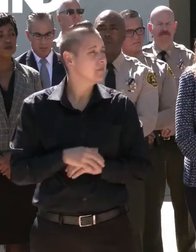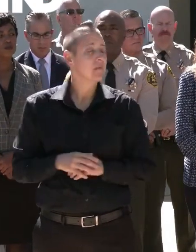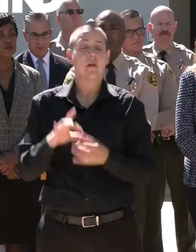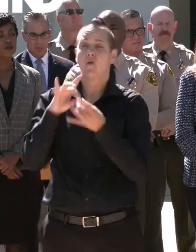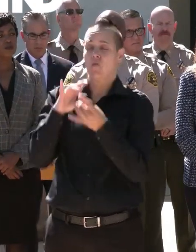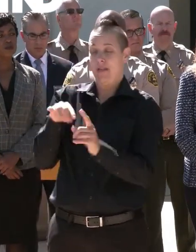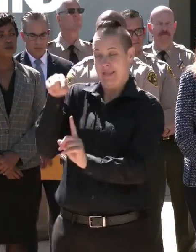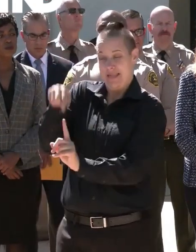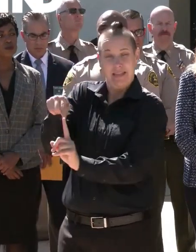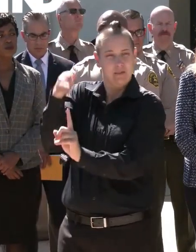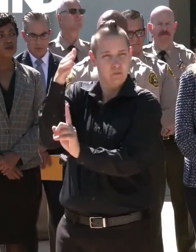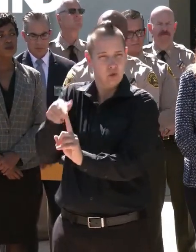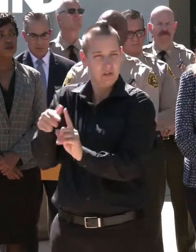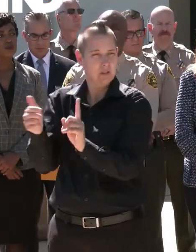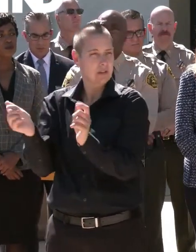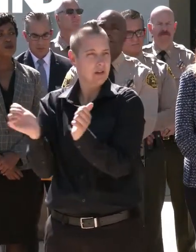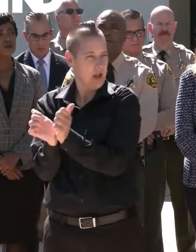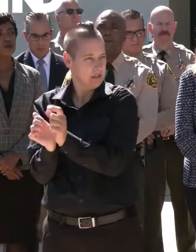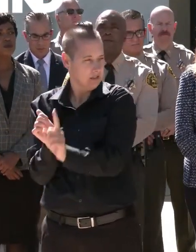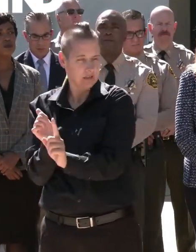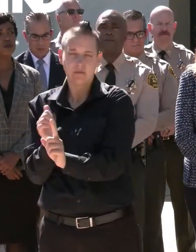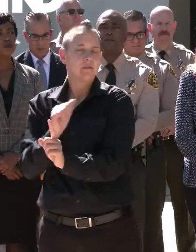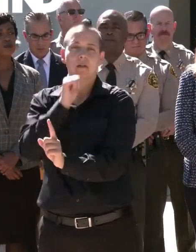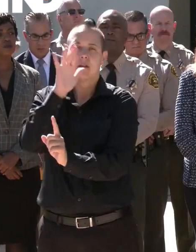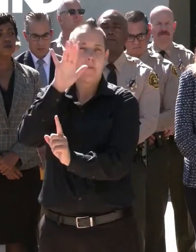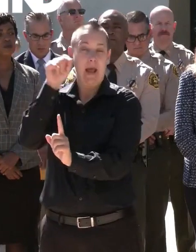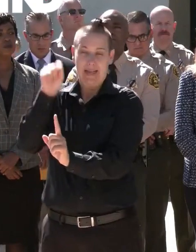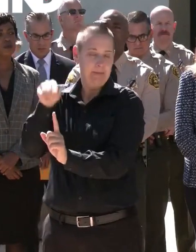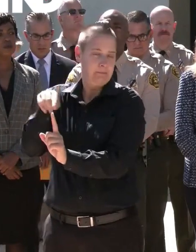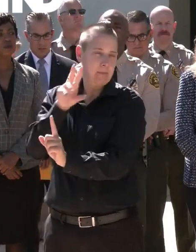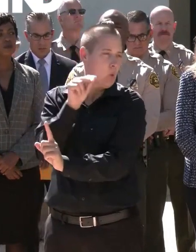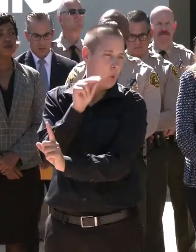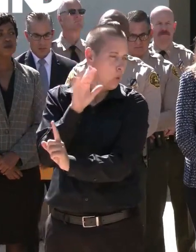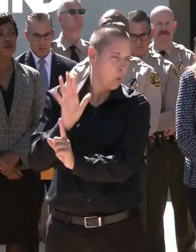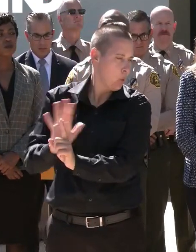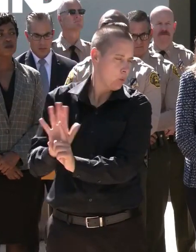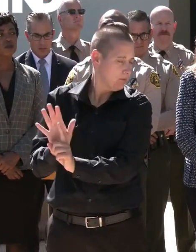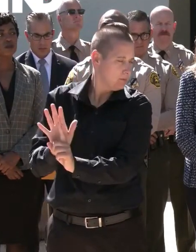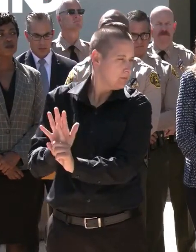Regarding this individual that's in custody, not by him,